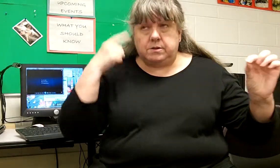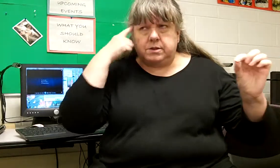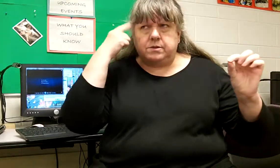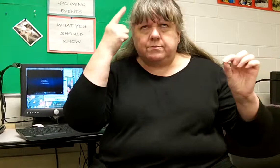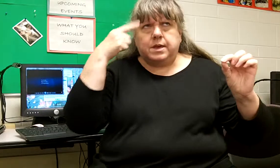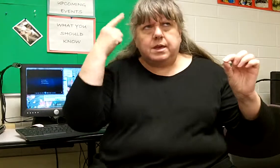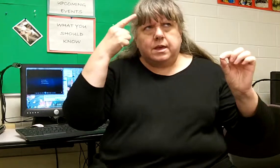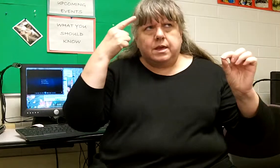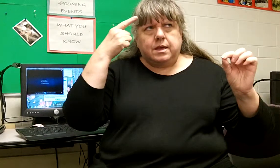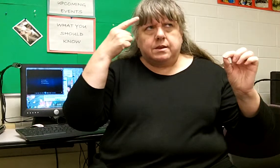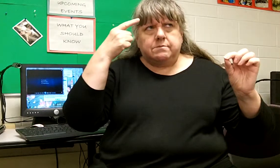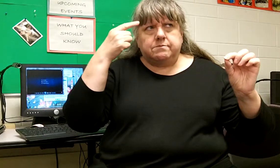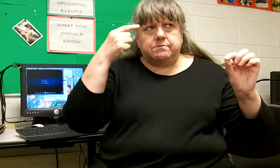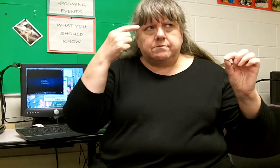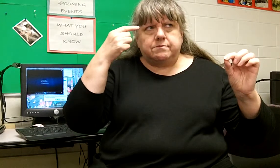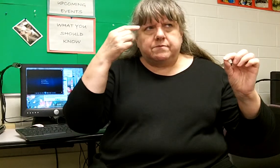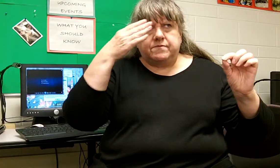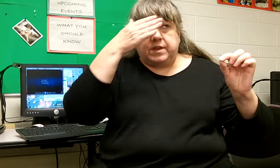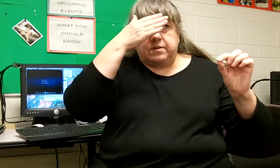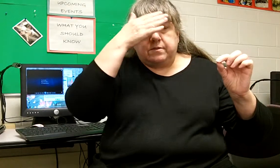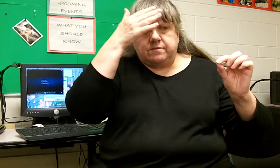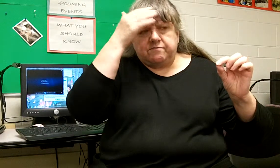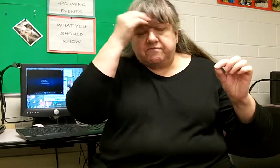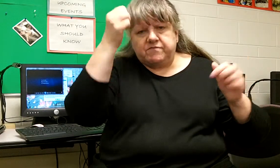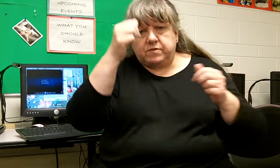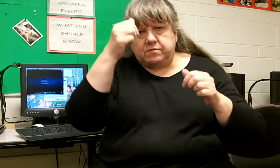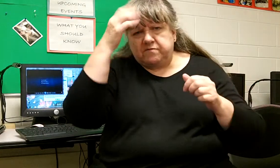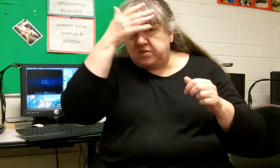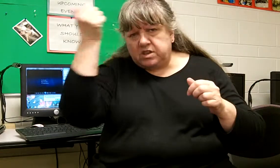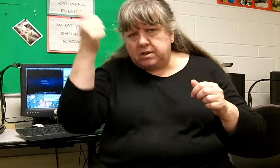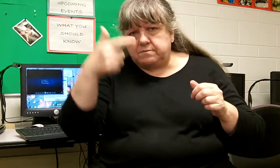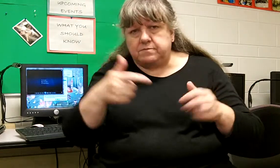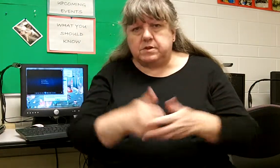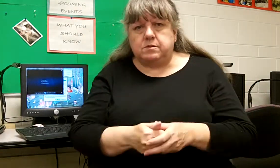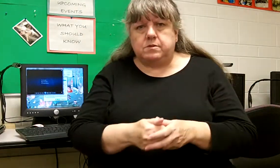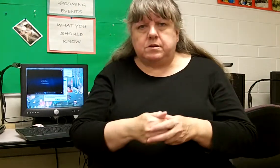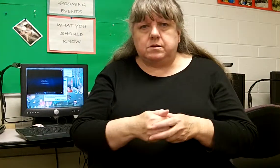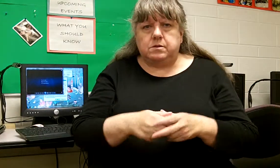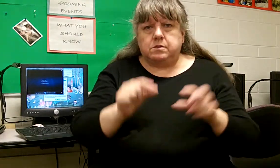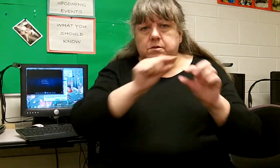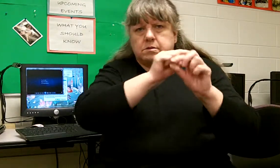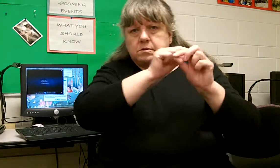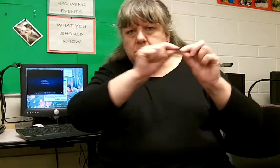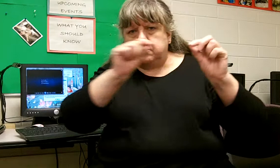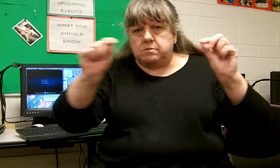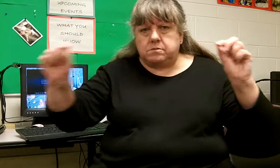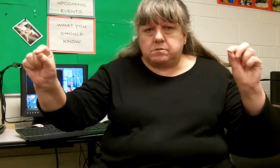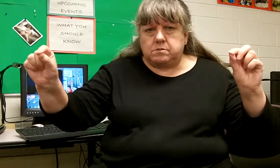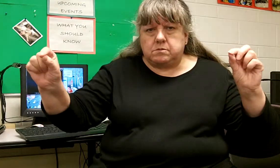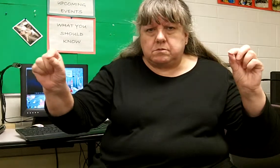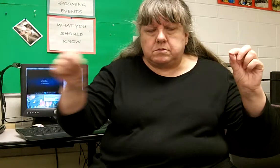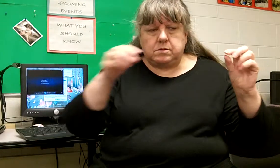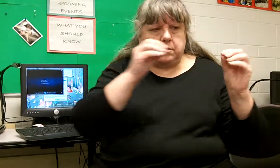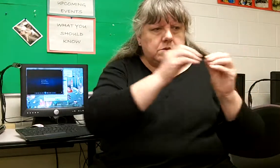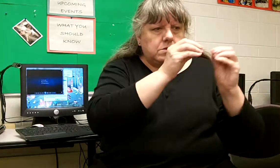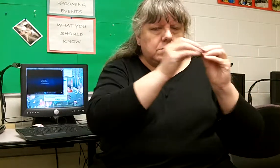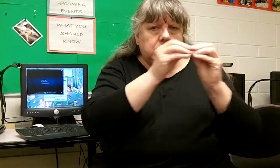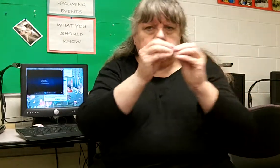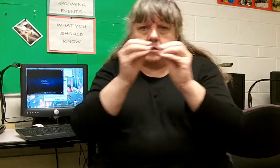I just write all the numbers in order, and I go high enough just so all the numbers I'm using are kind of in it. So you know the first number is 0,